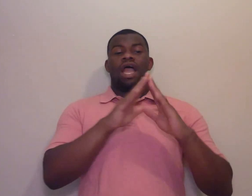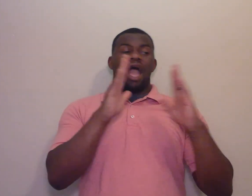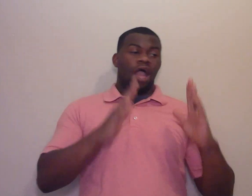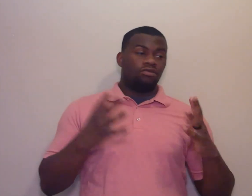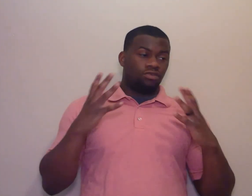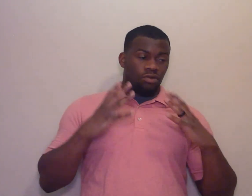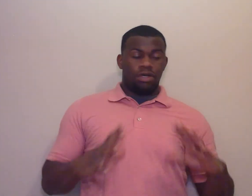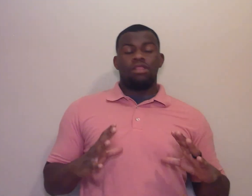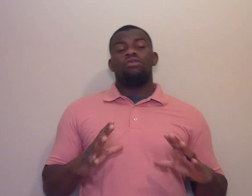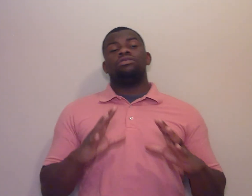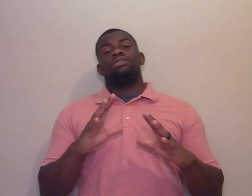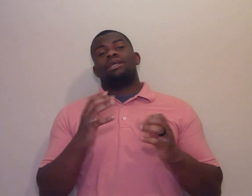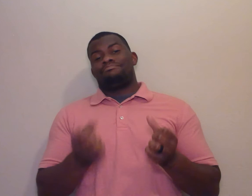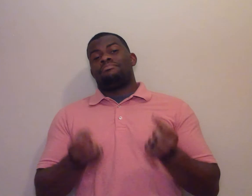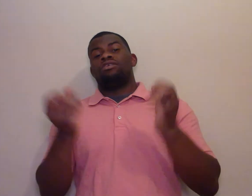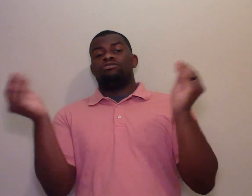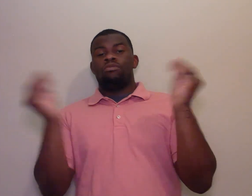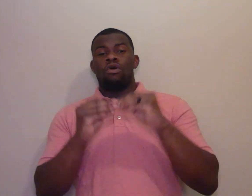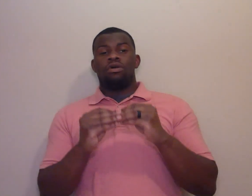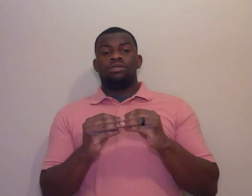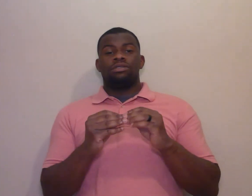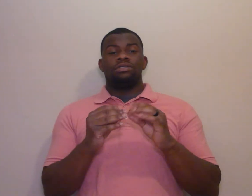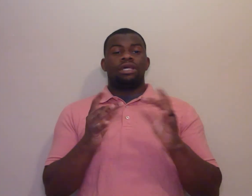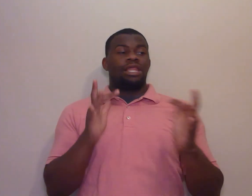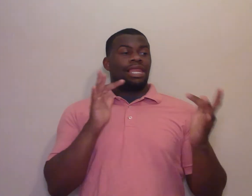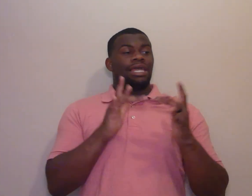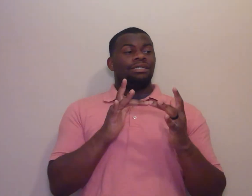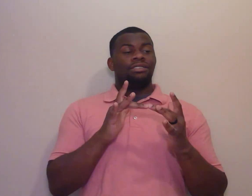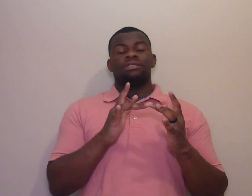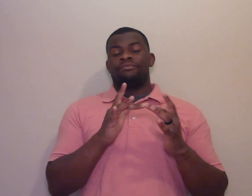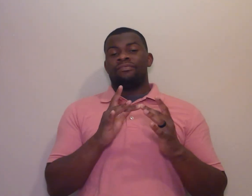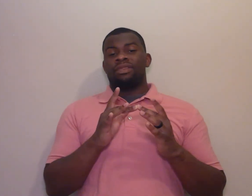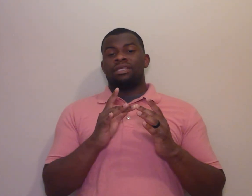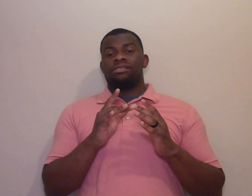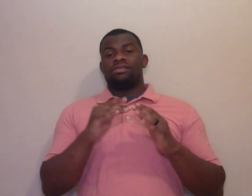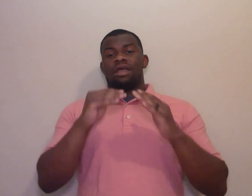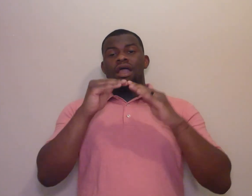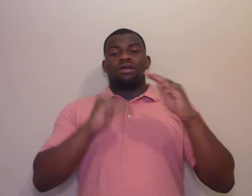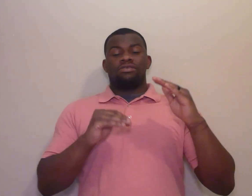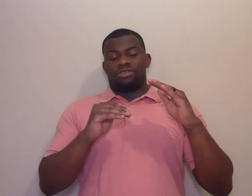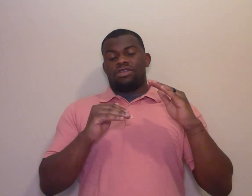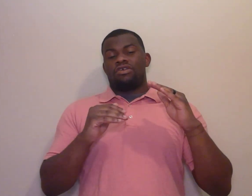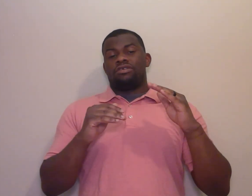more. The link to Smart Savings is on the benefits website under discounts, and you can email